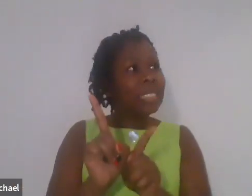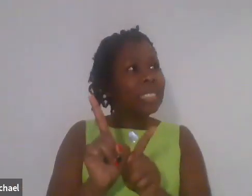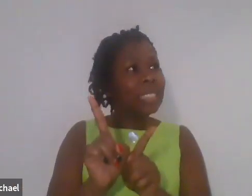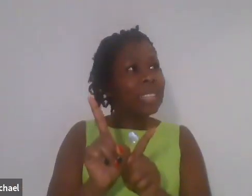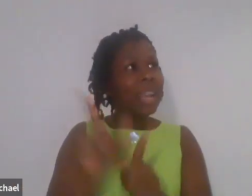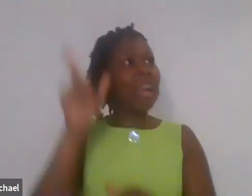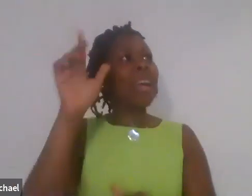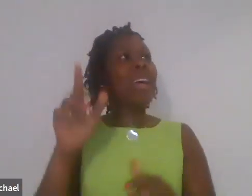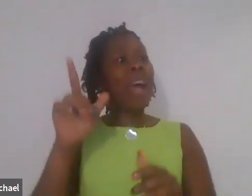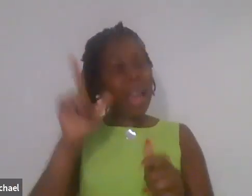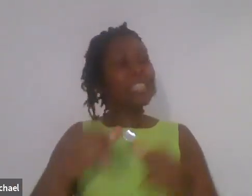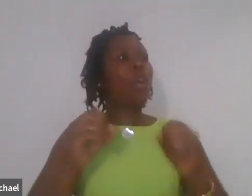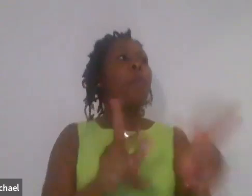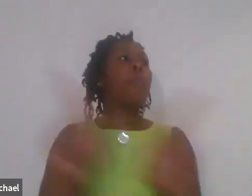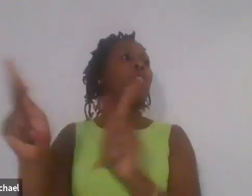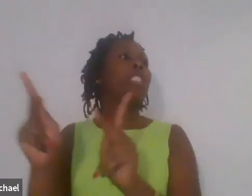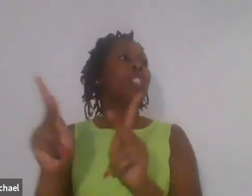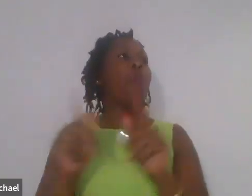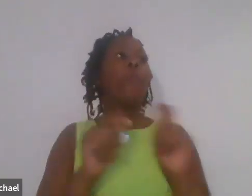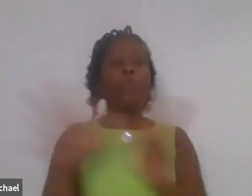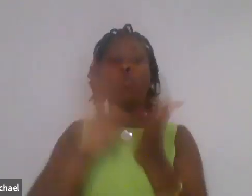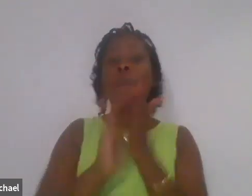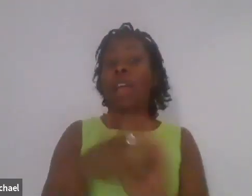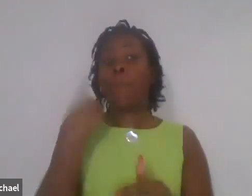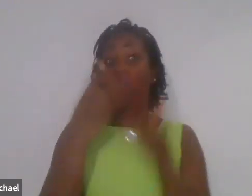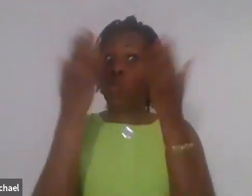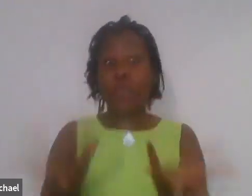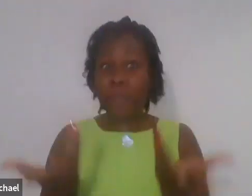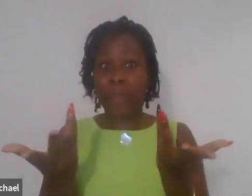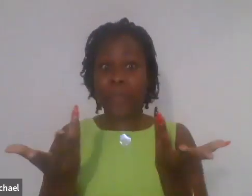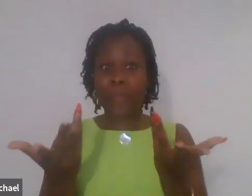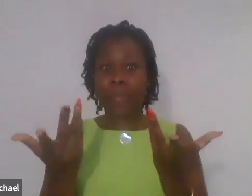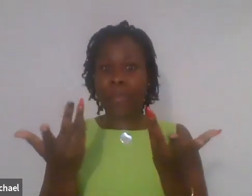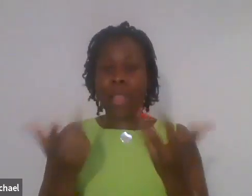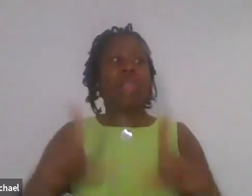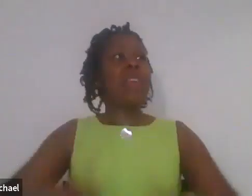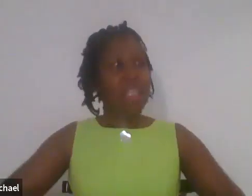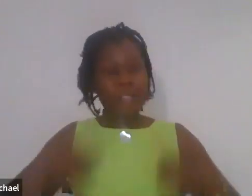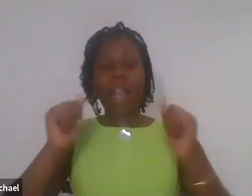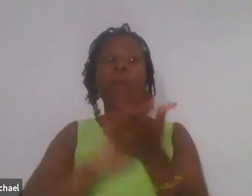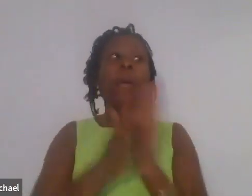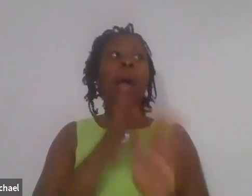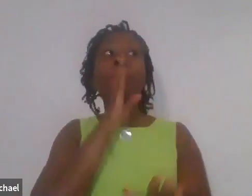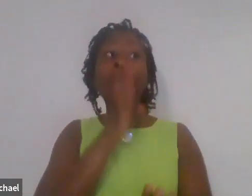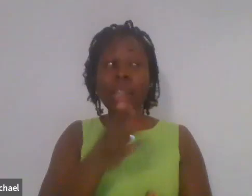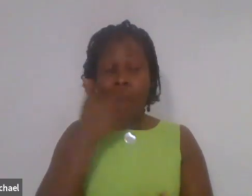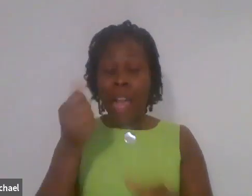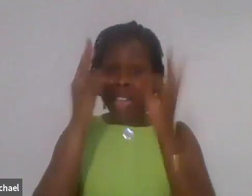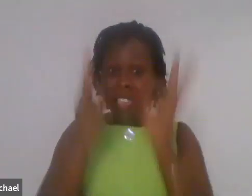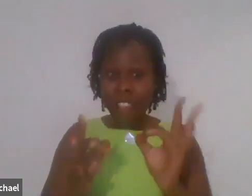them as a opportunity an or to opportunity become who to become who you are. They live can become better Life can if